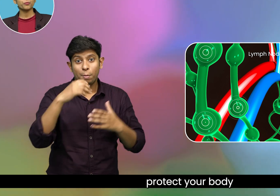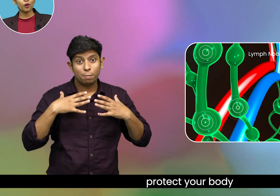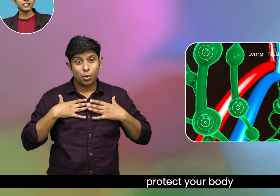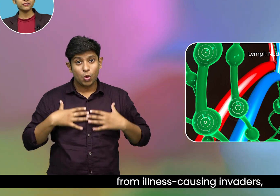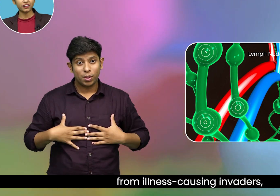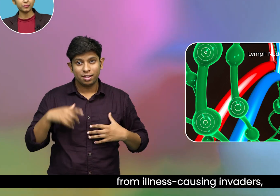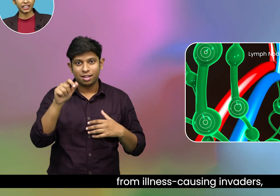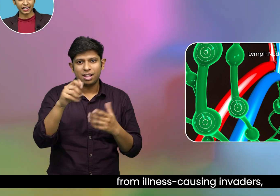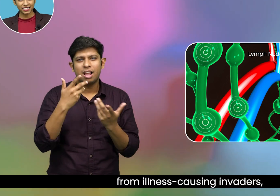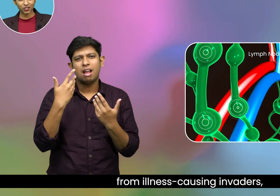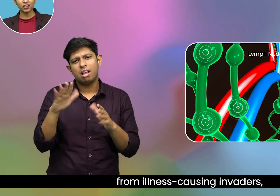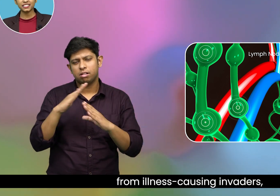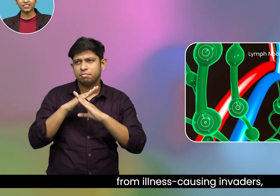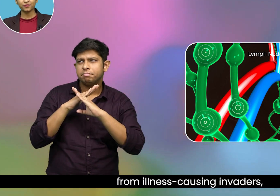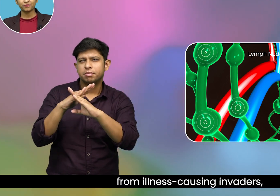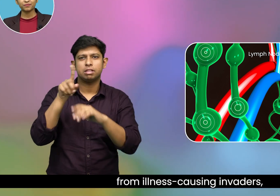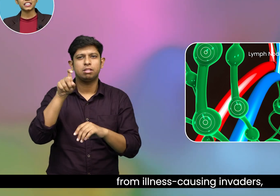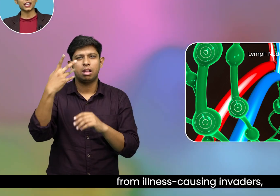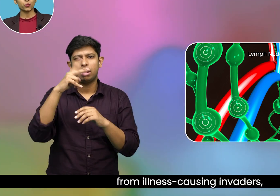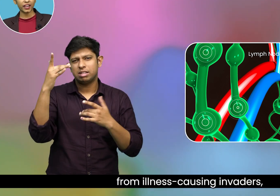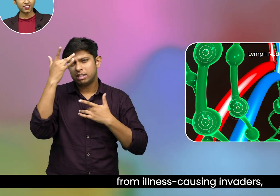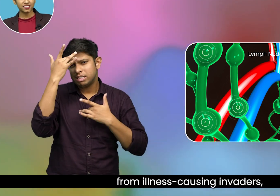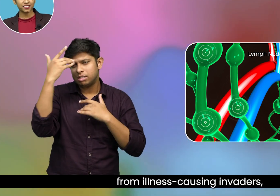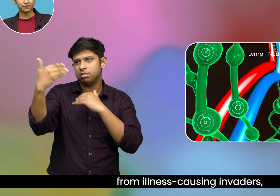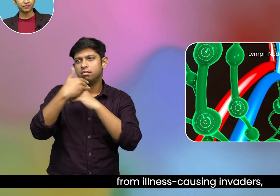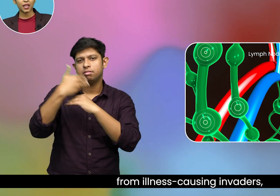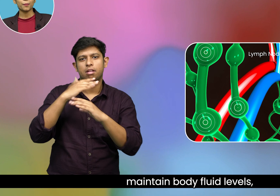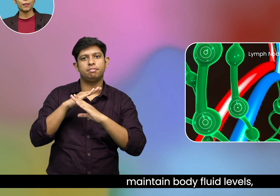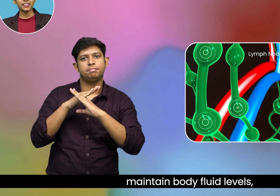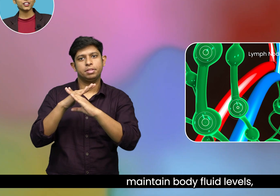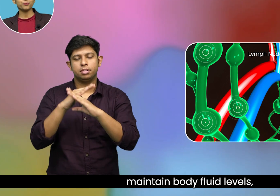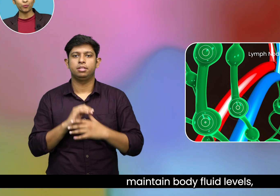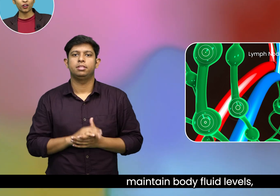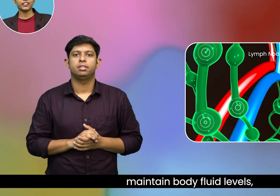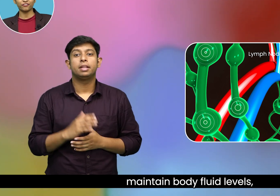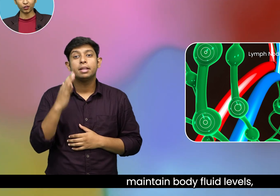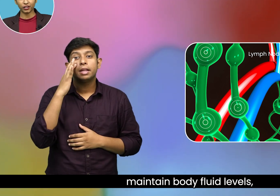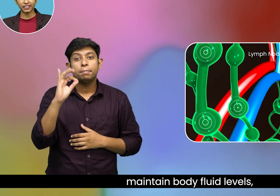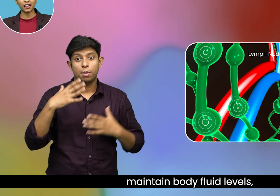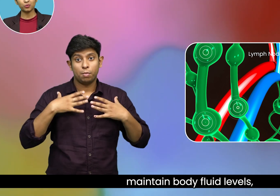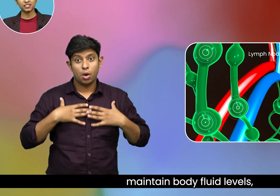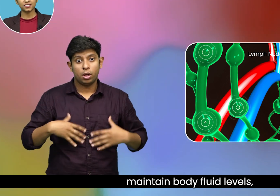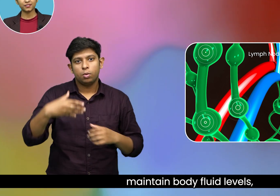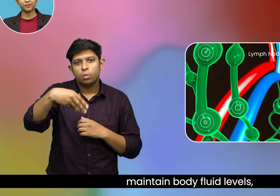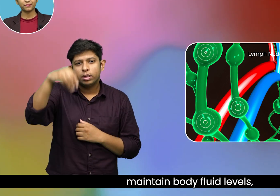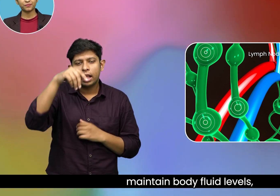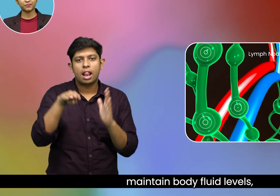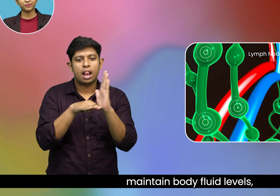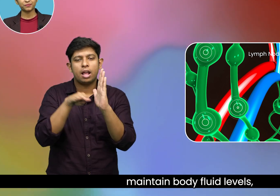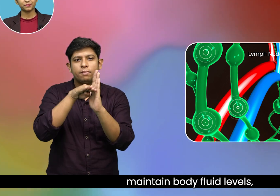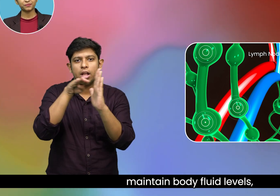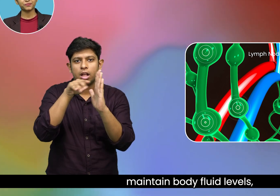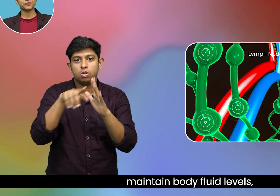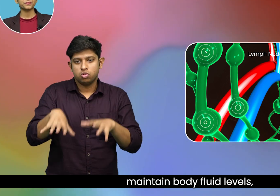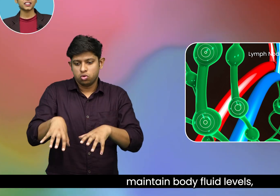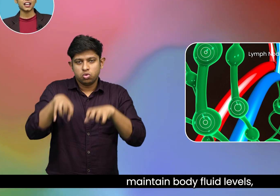Protect your body from illness causing invaders, maintain body fluid levels,